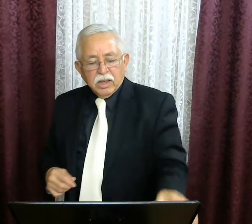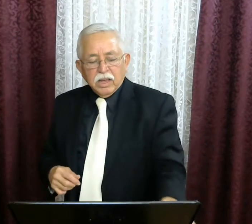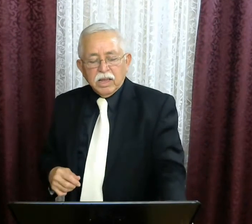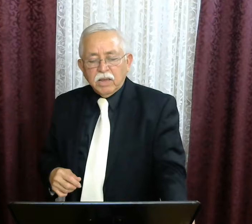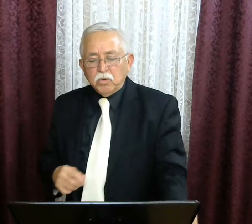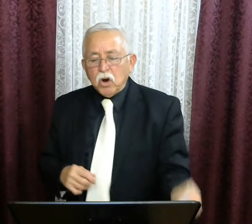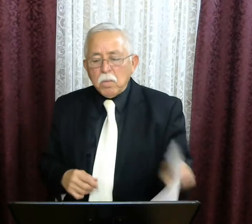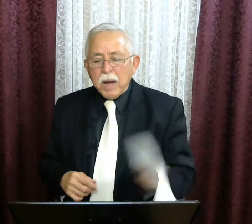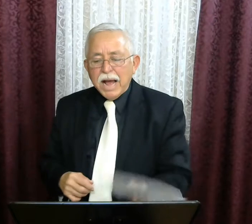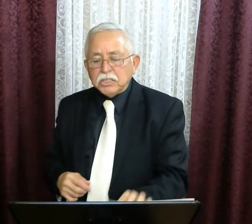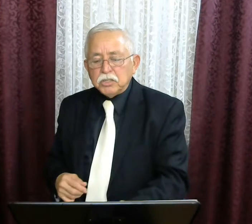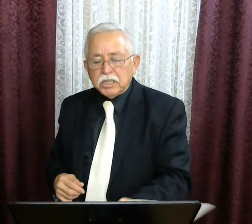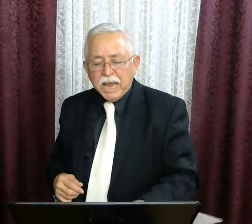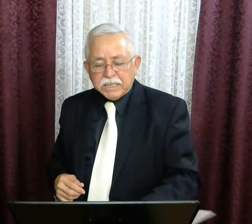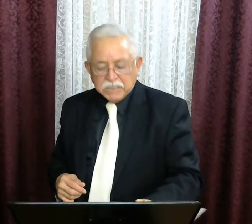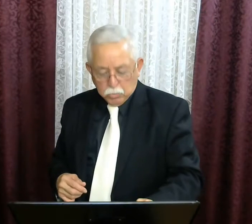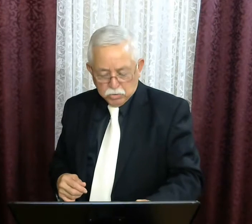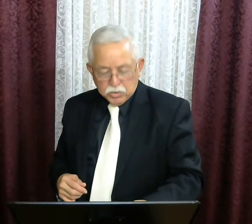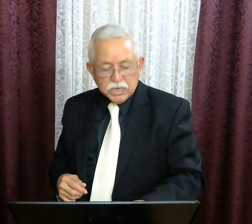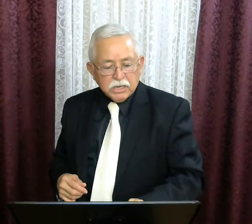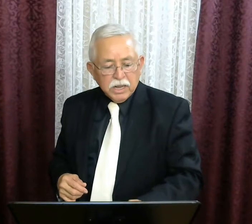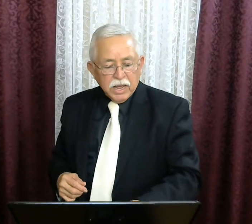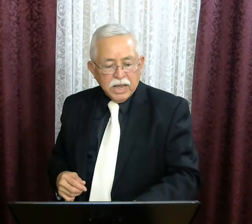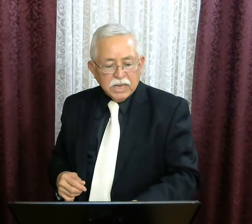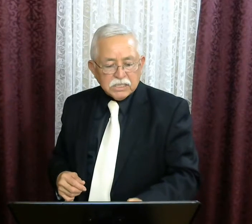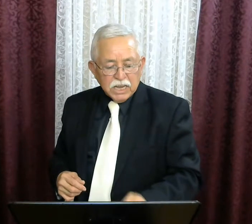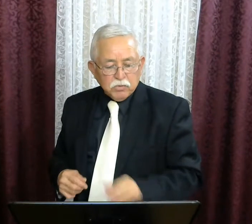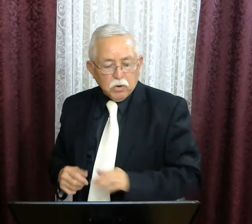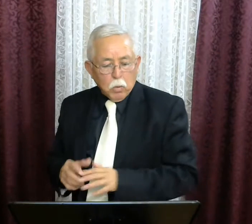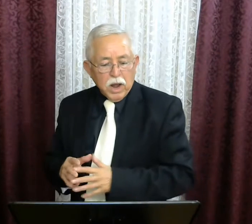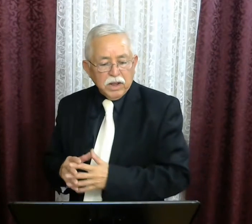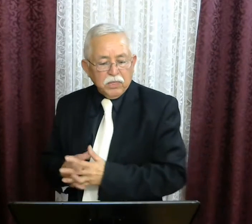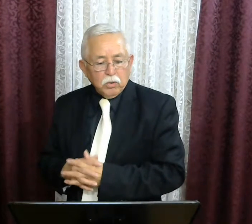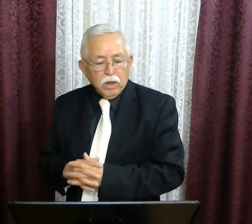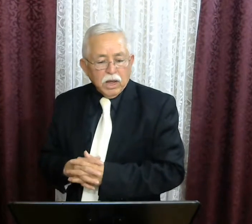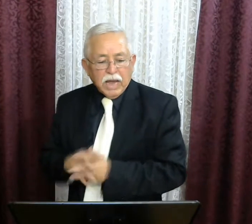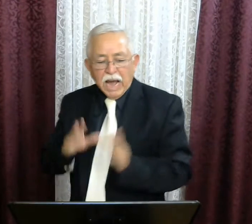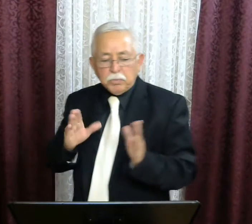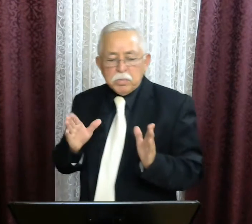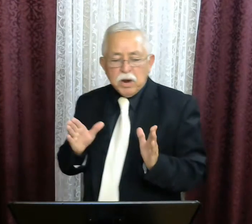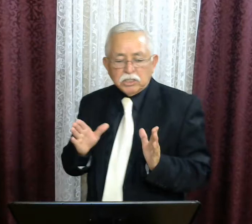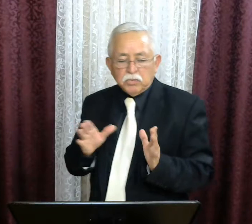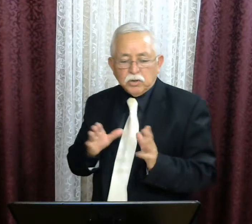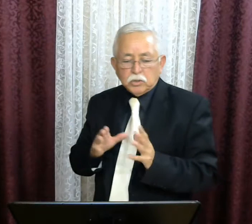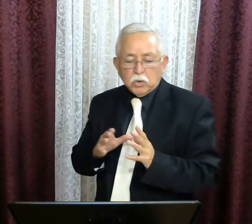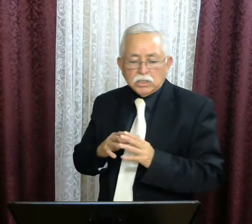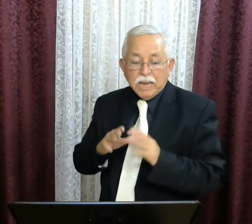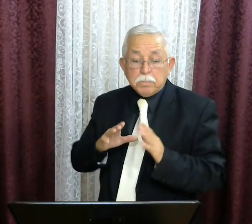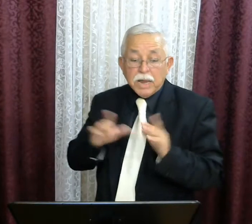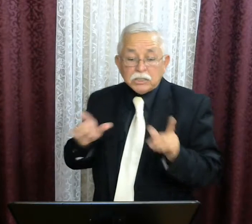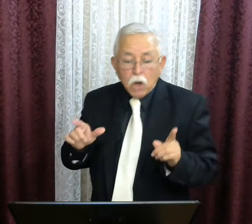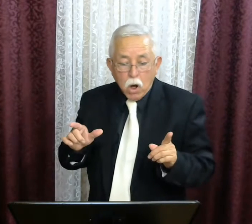If you come back to the text that we read, it says 1 and 2, God be merciful to us and bless us,